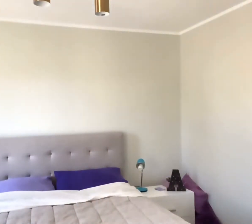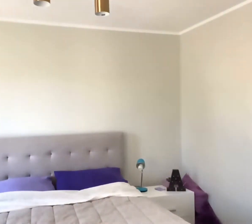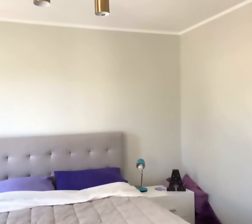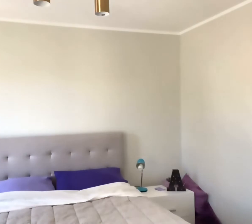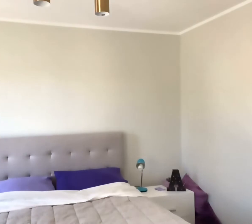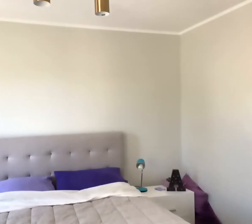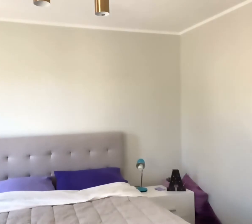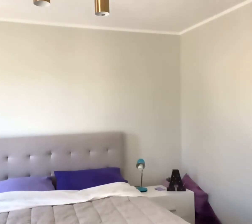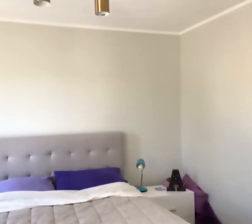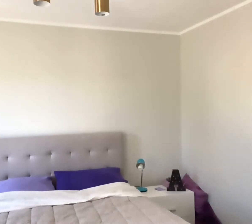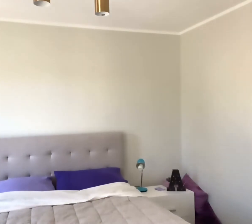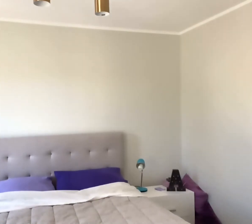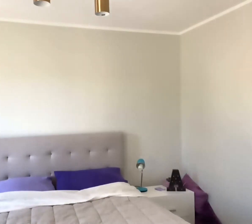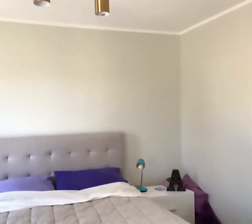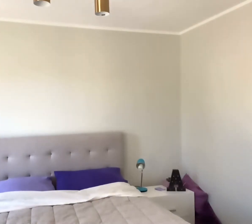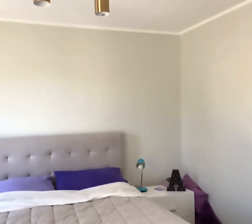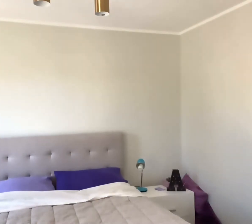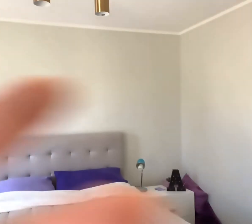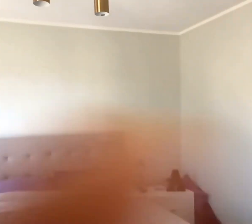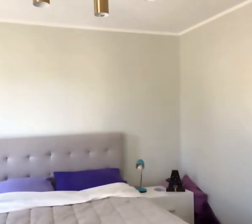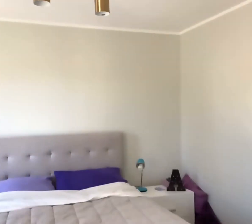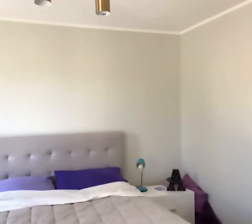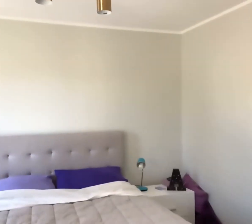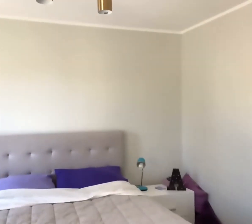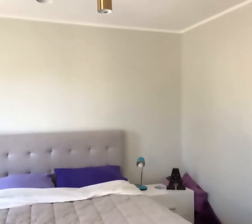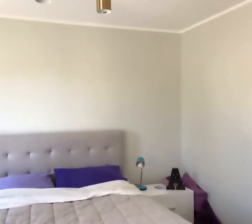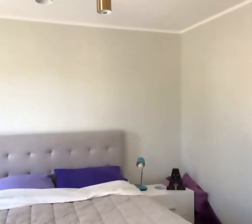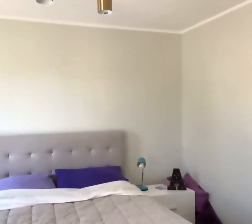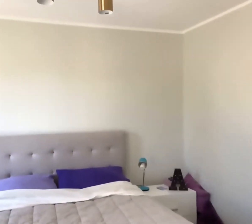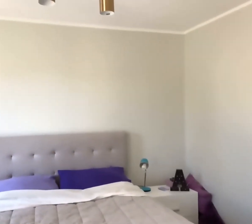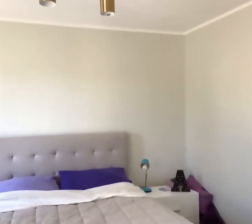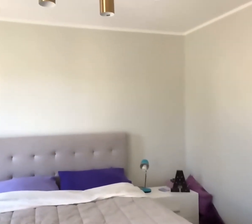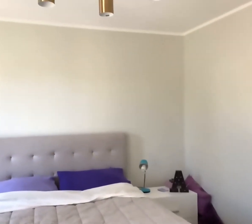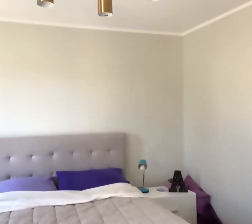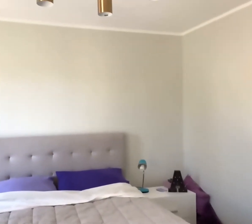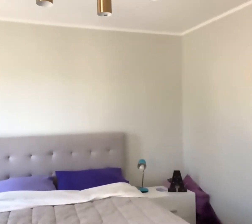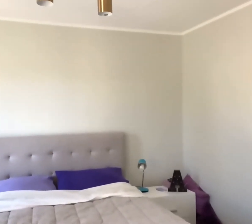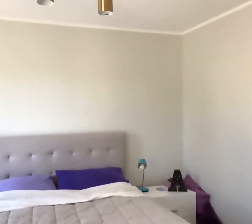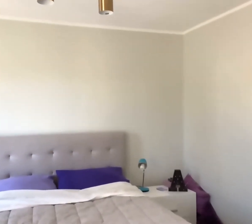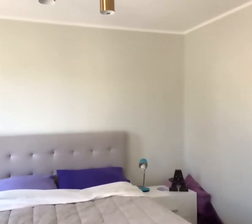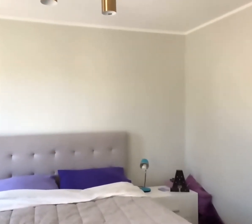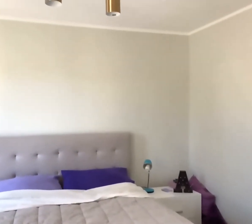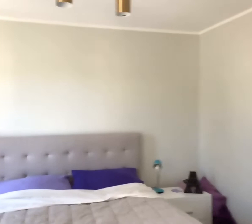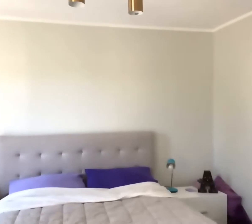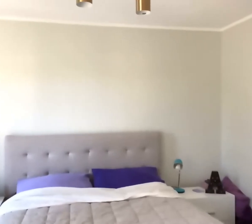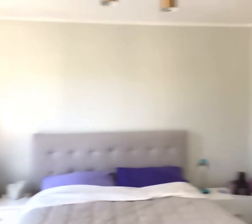stand, look at your camera, adjust different things, like maybe turn it